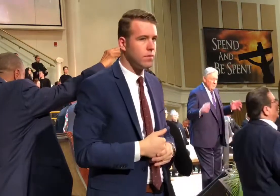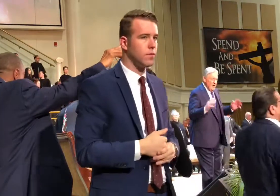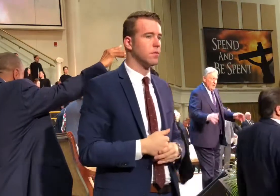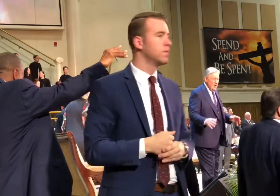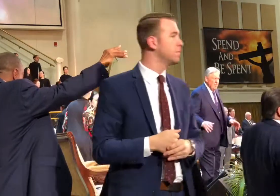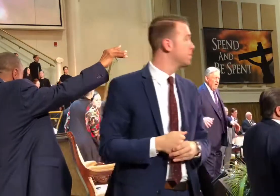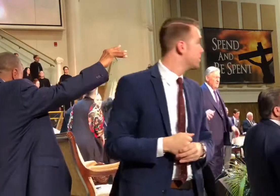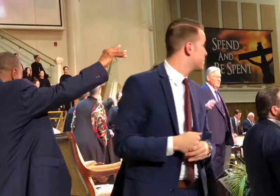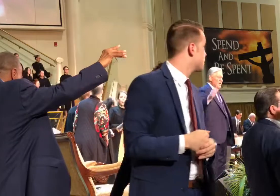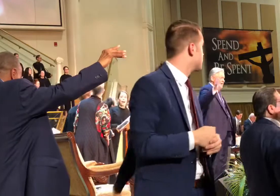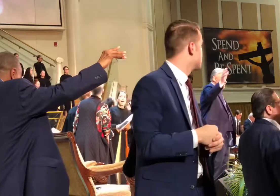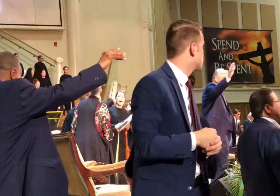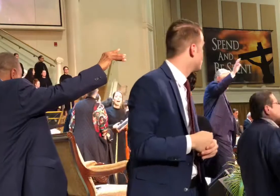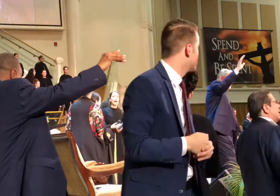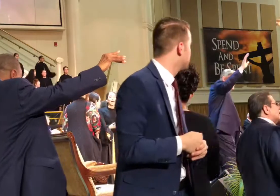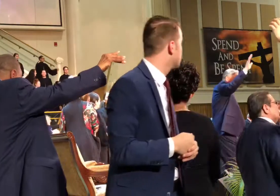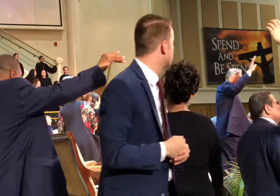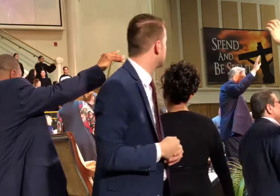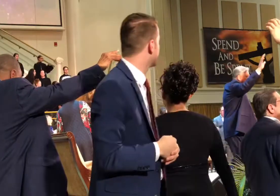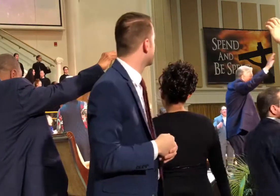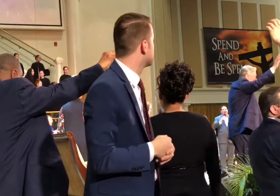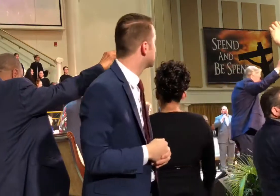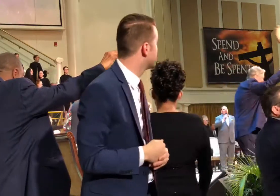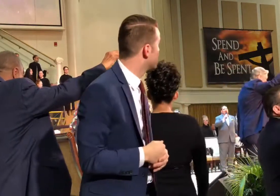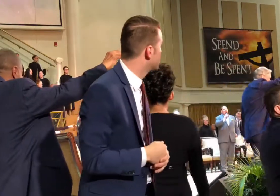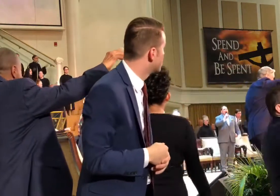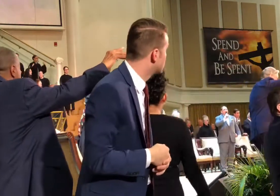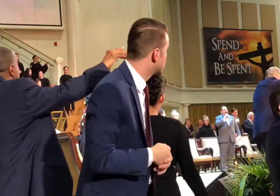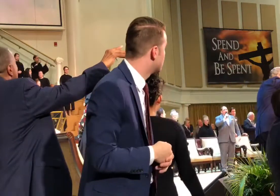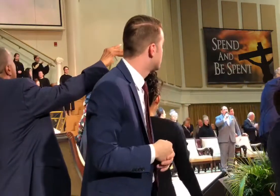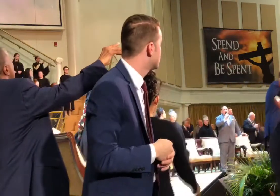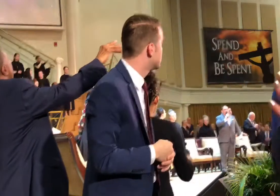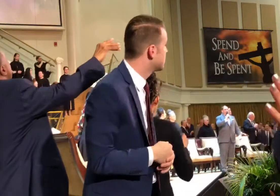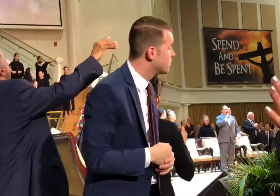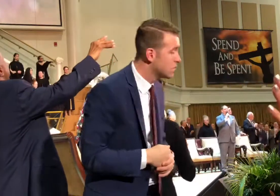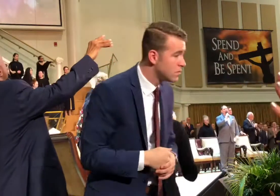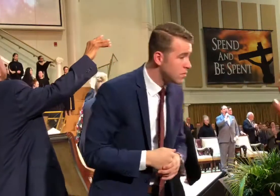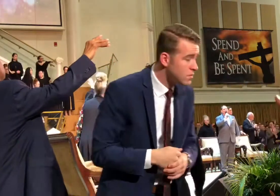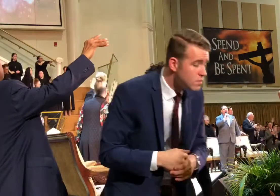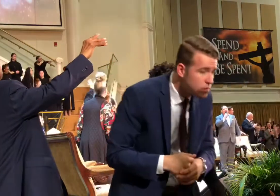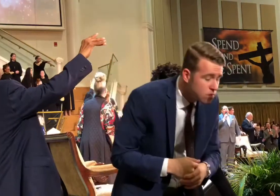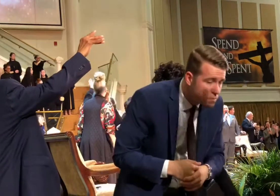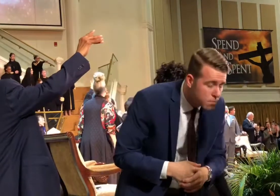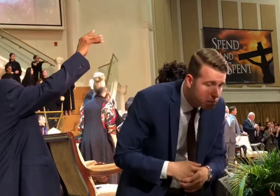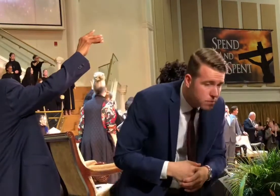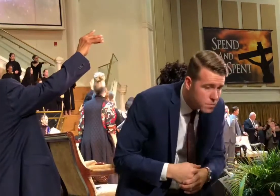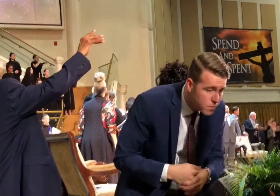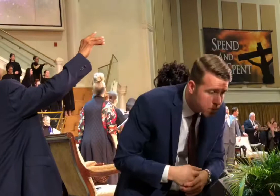As they sing, somebody gets their hands in there.